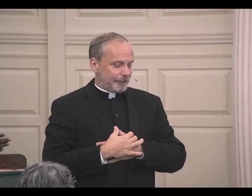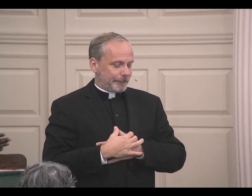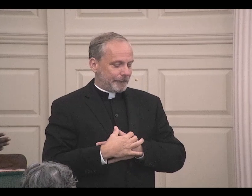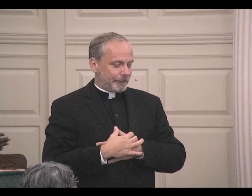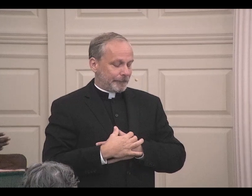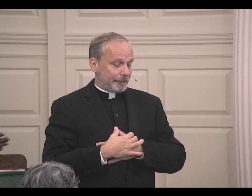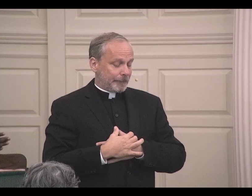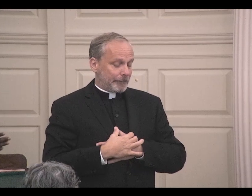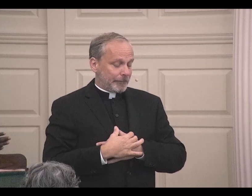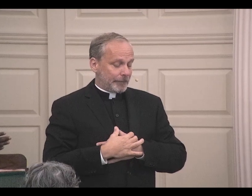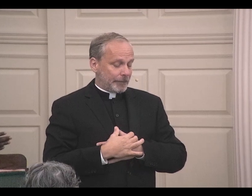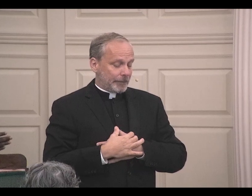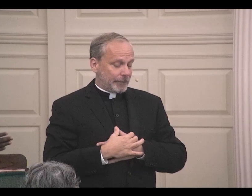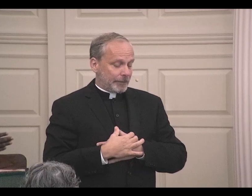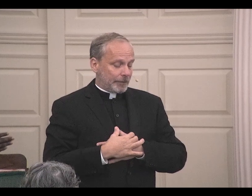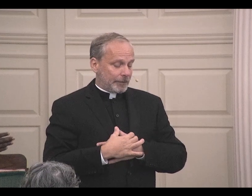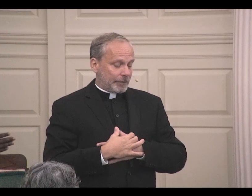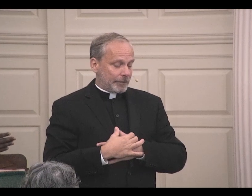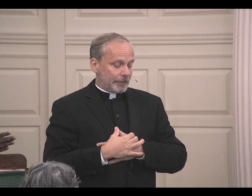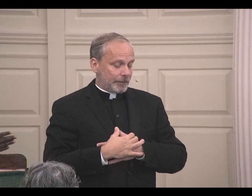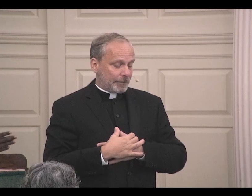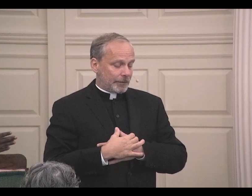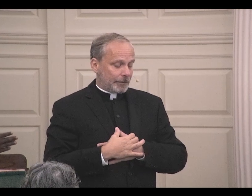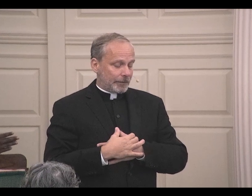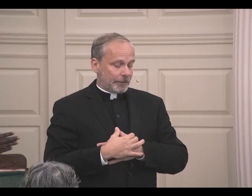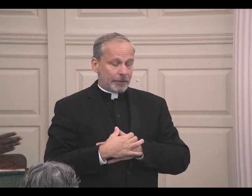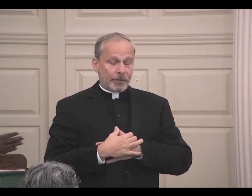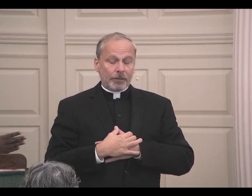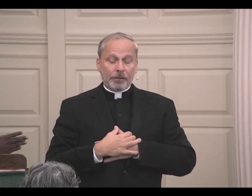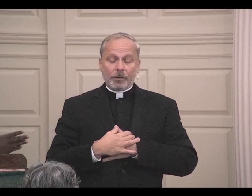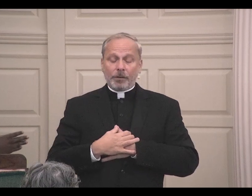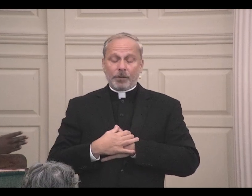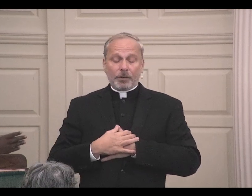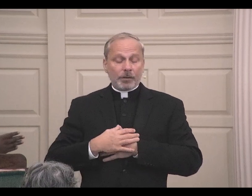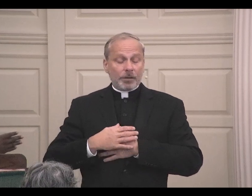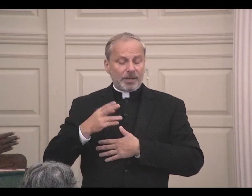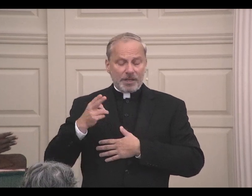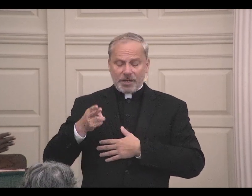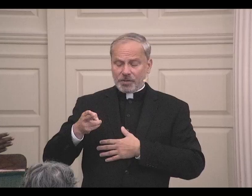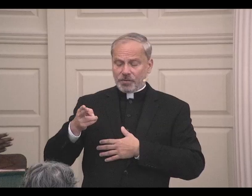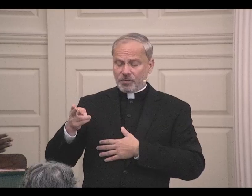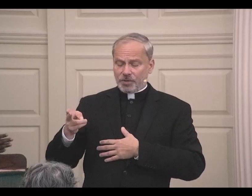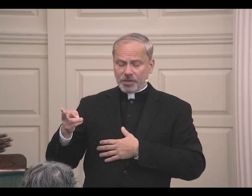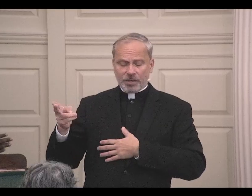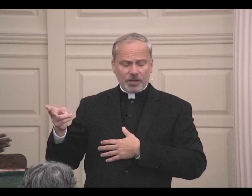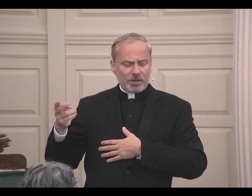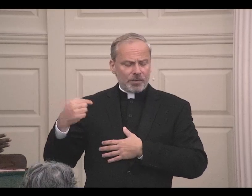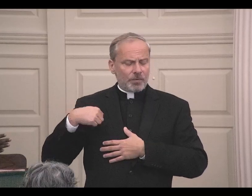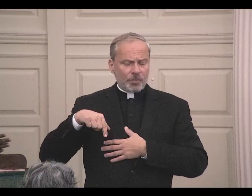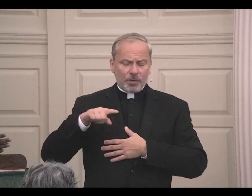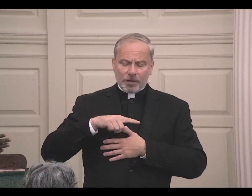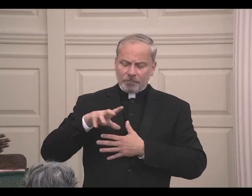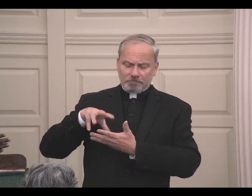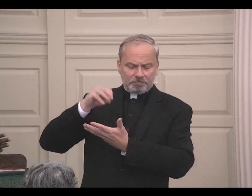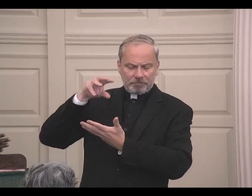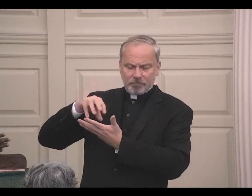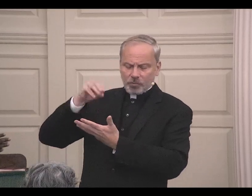forever. The things we have heard and understood, the things our fathers